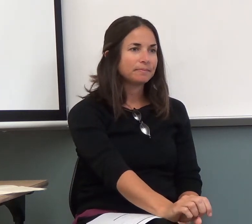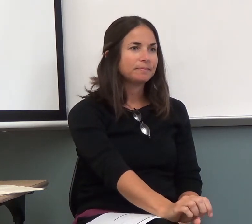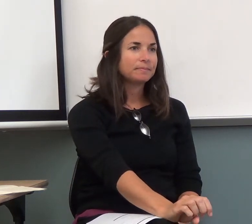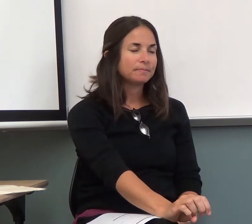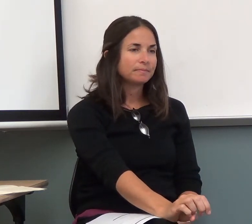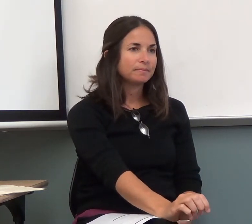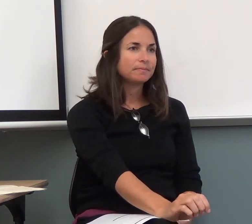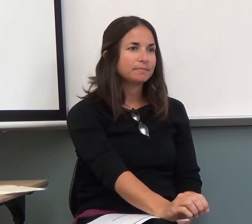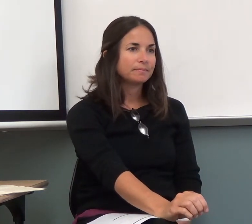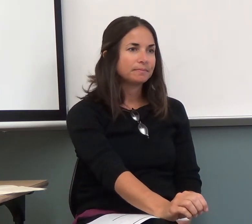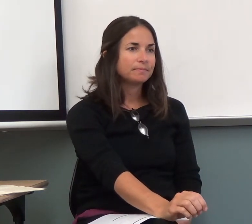That's great. PR, okay.